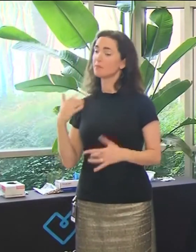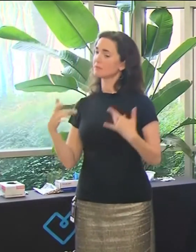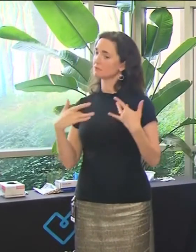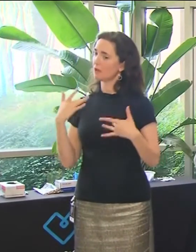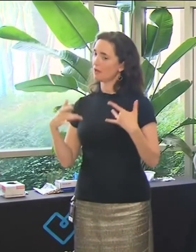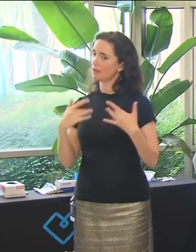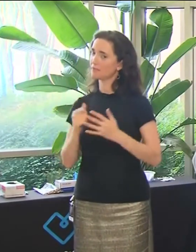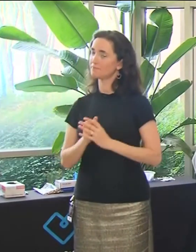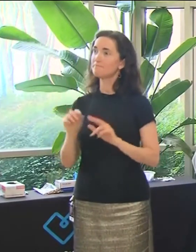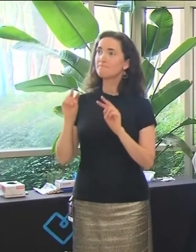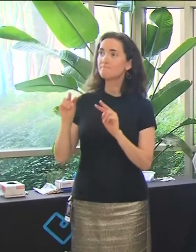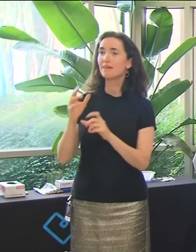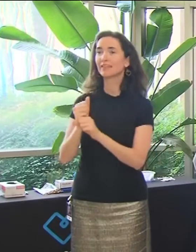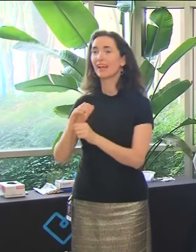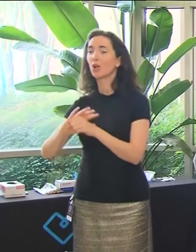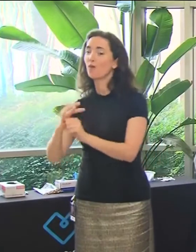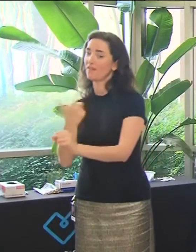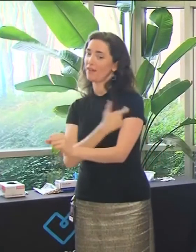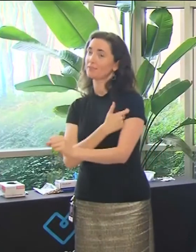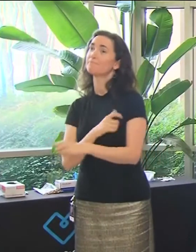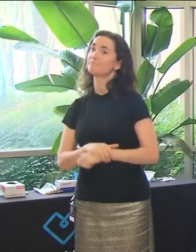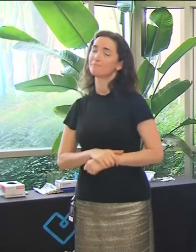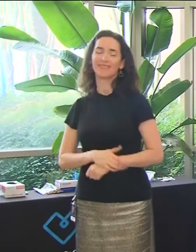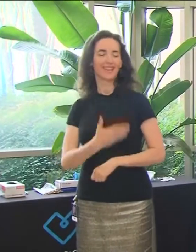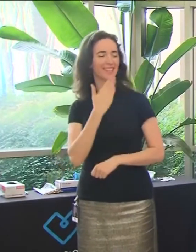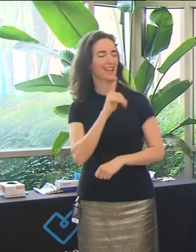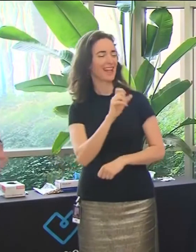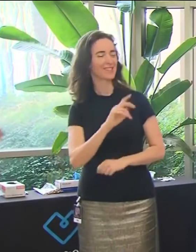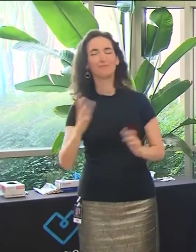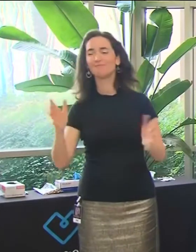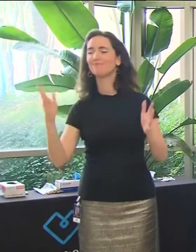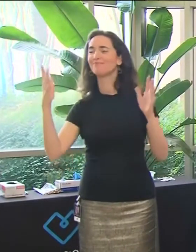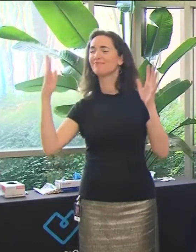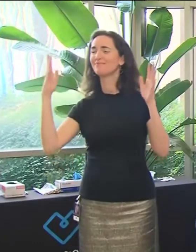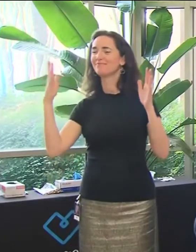and I can't wait to get my COVID vaccine. Thank